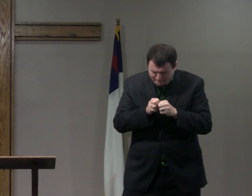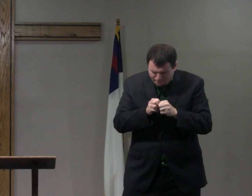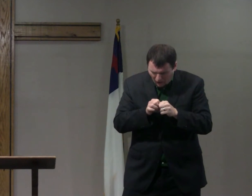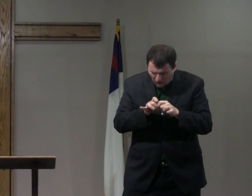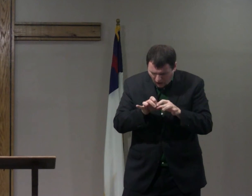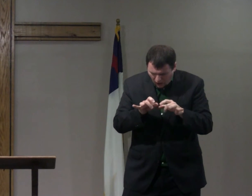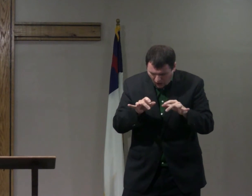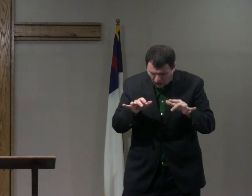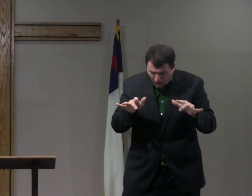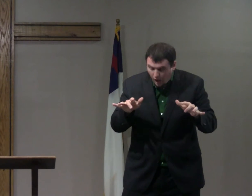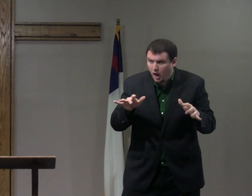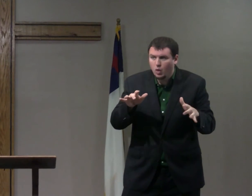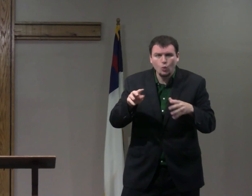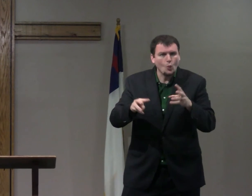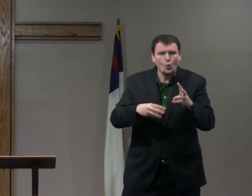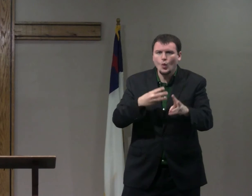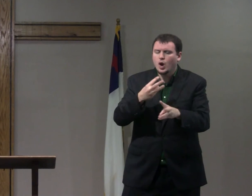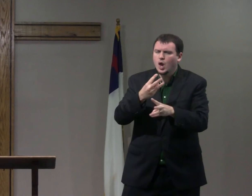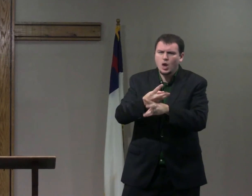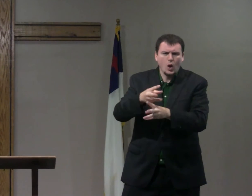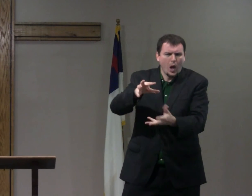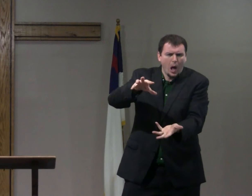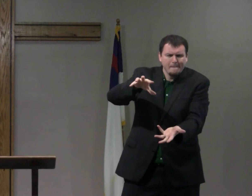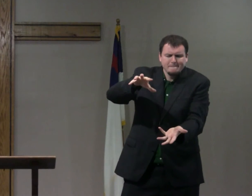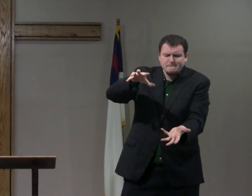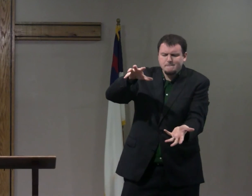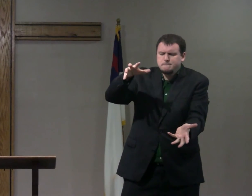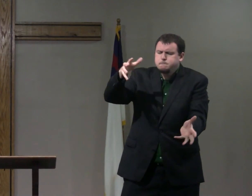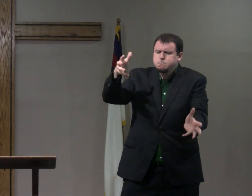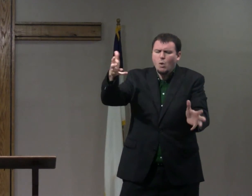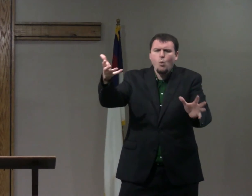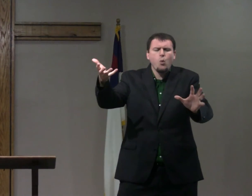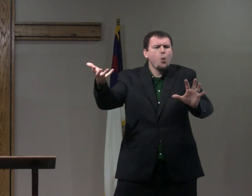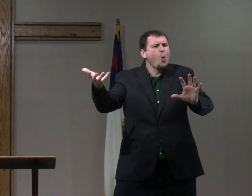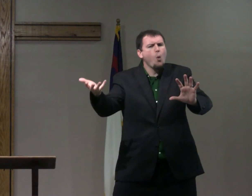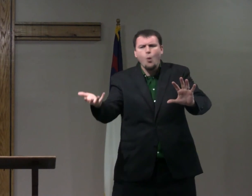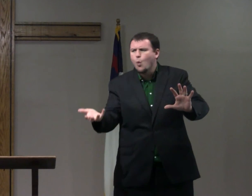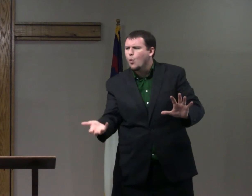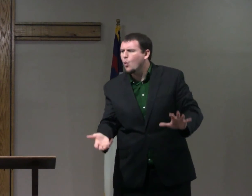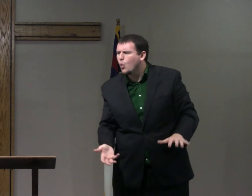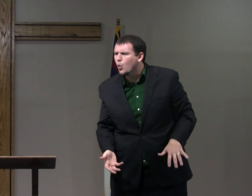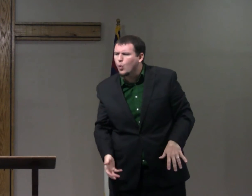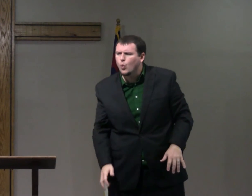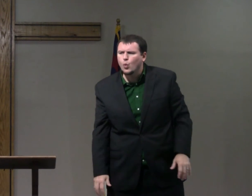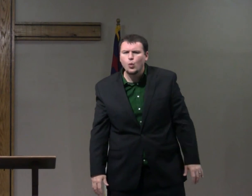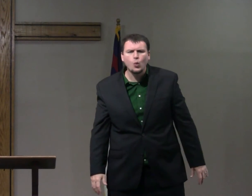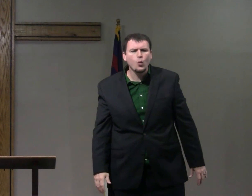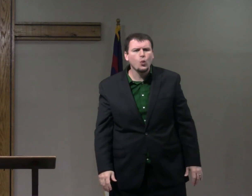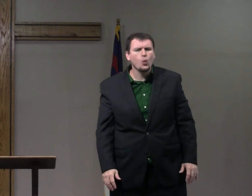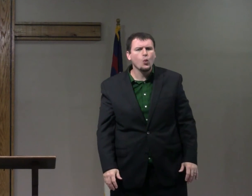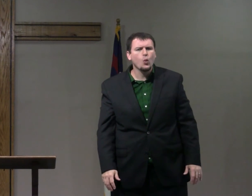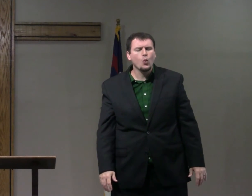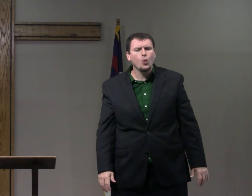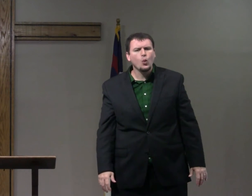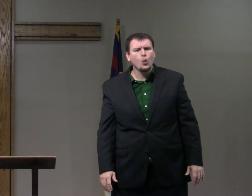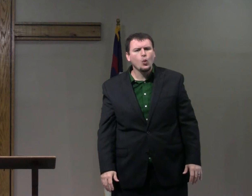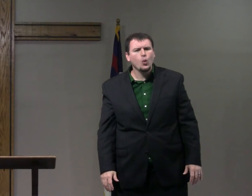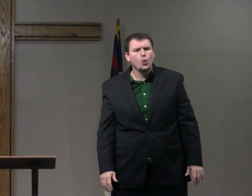And those disciples spread out And they made a difference, a